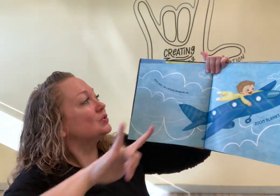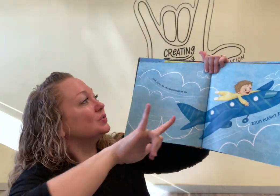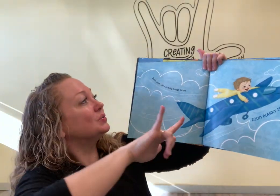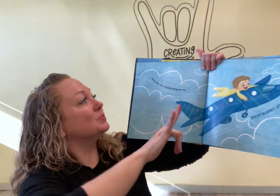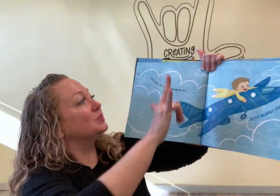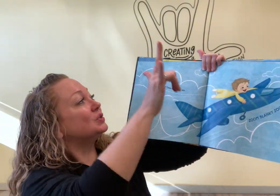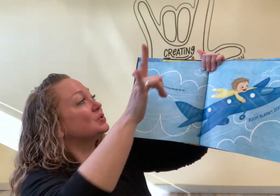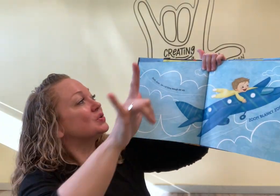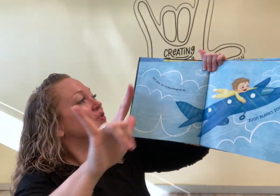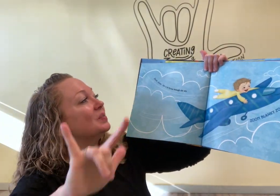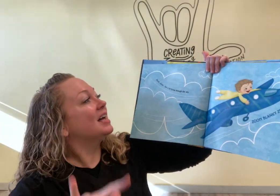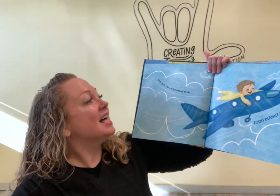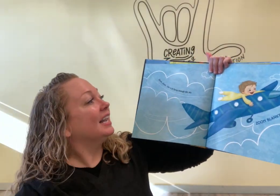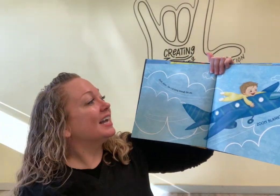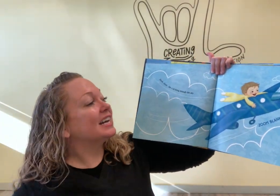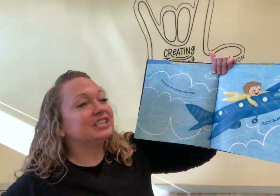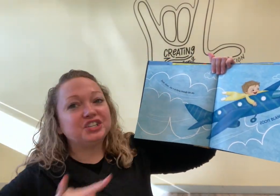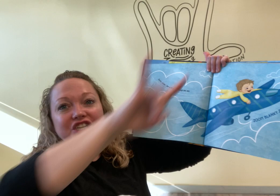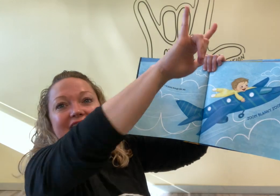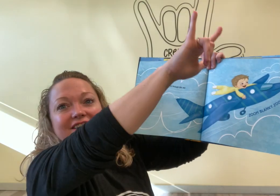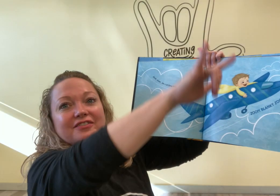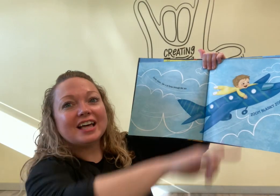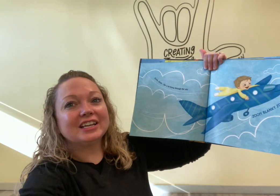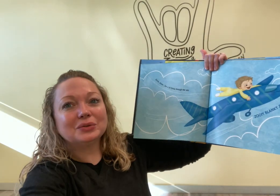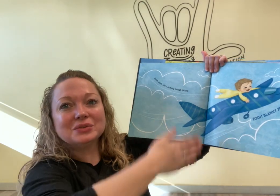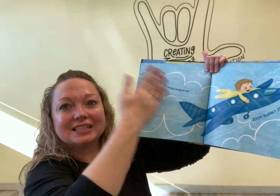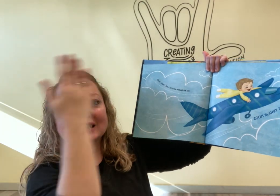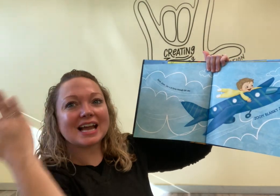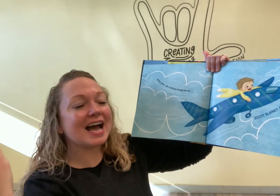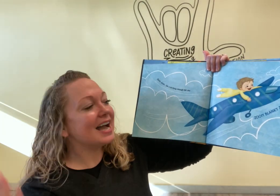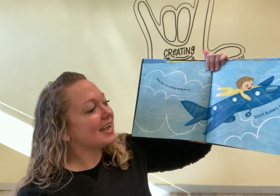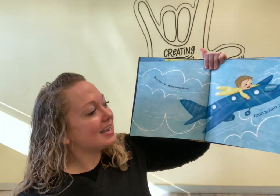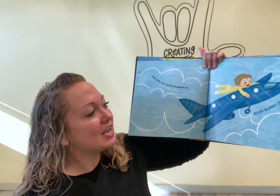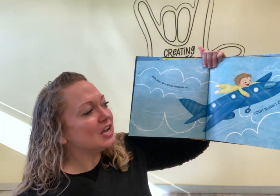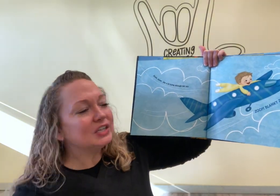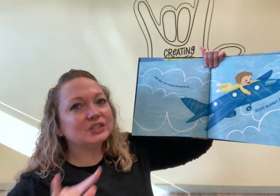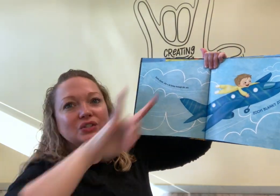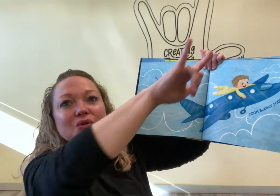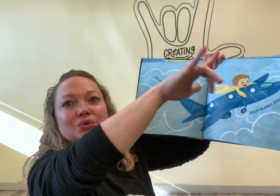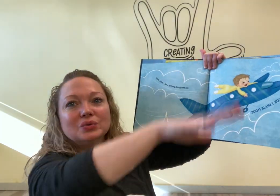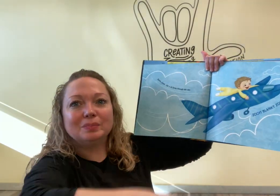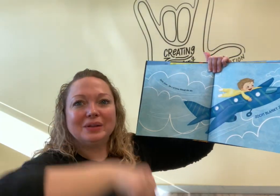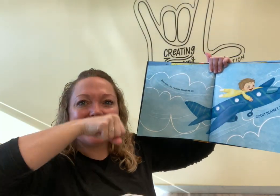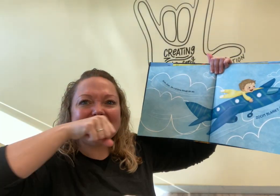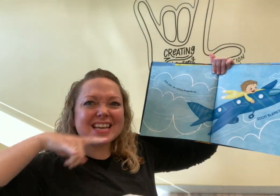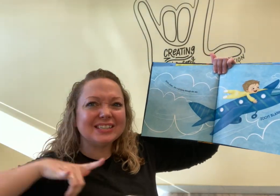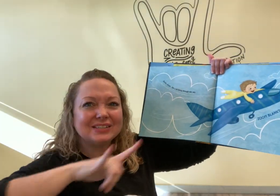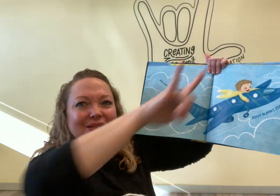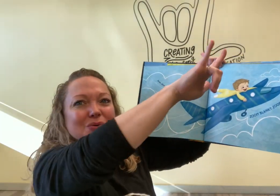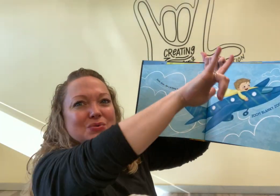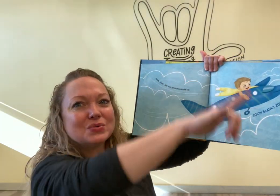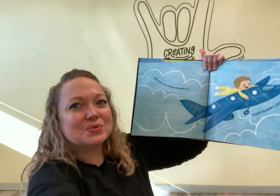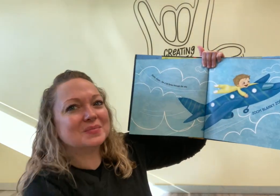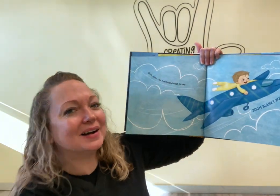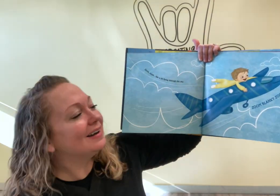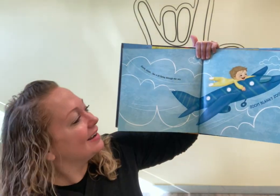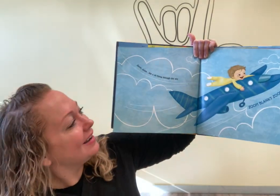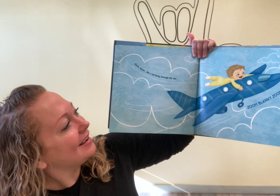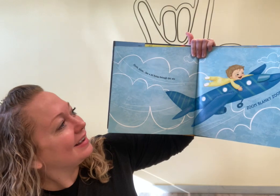Zoom, zoom, like a jet flying through the sky. Zoom, Blankie, zoom. He